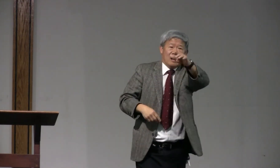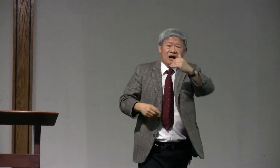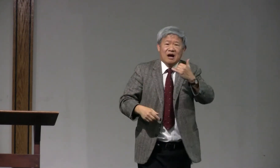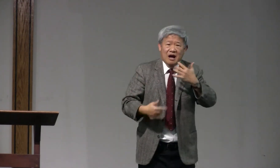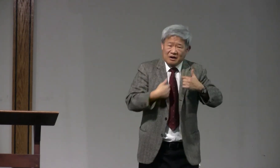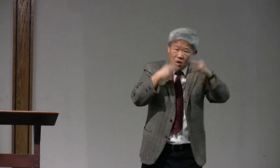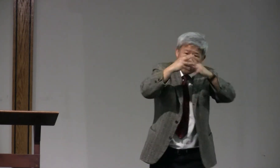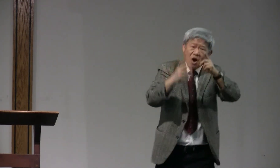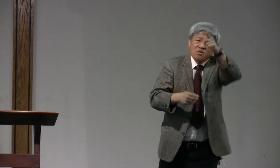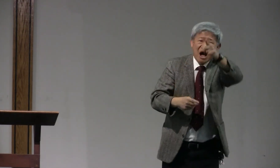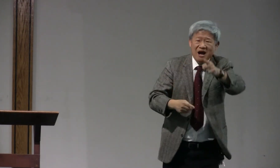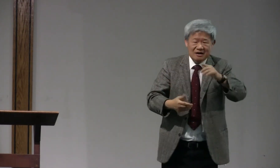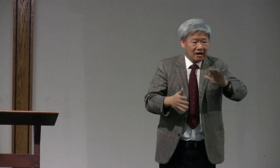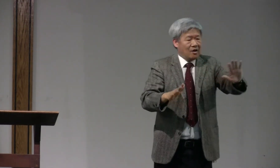who wakes up.